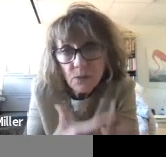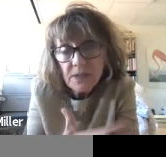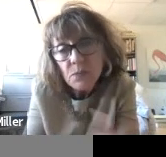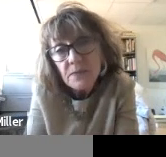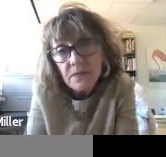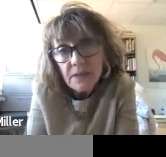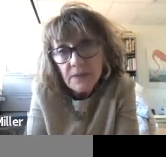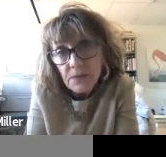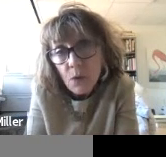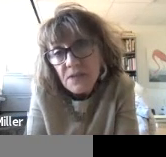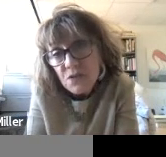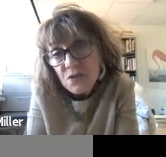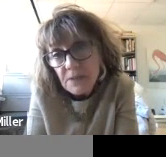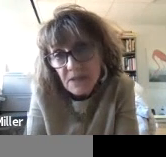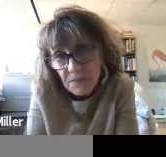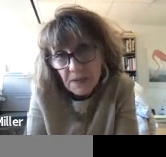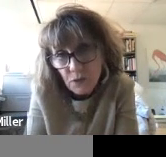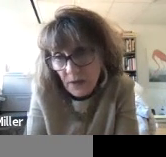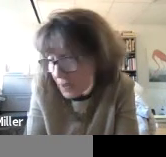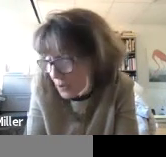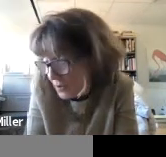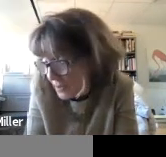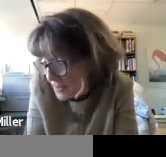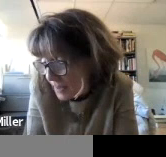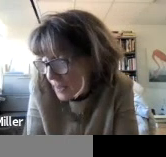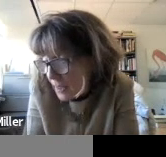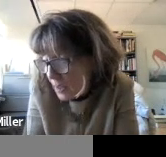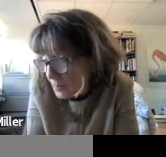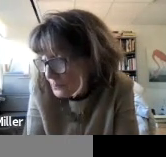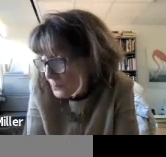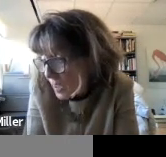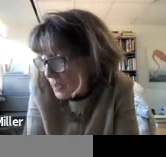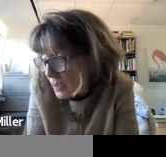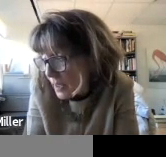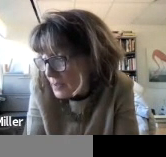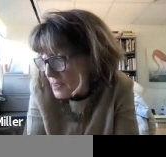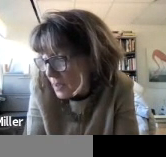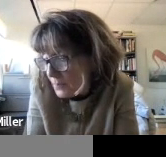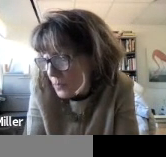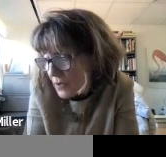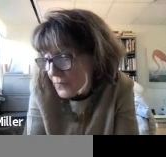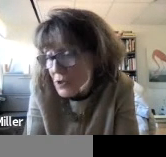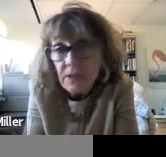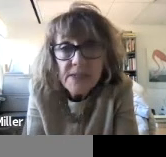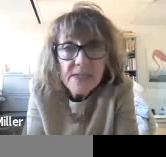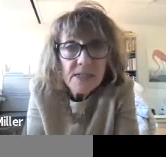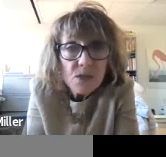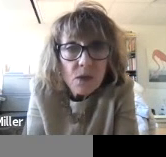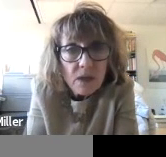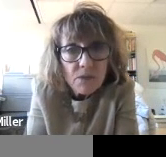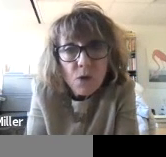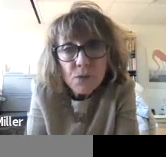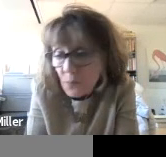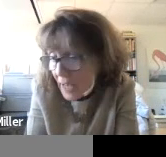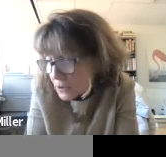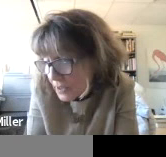the way into which they're all disrupting these figure ground hierarchies. and with their visual insistence on